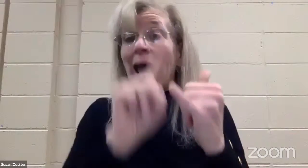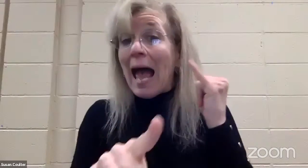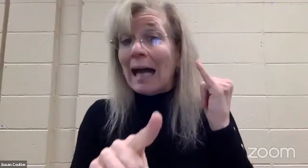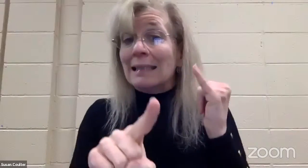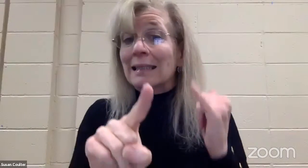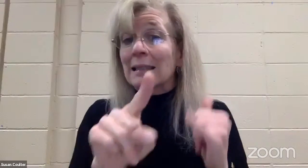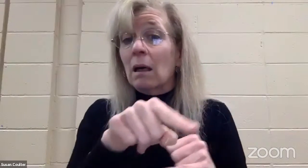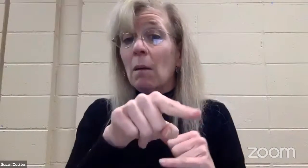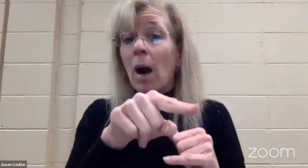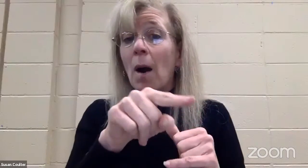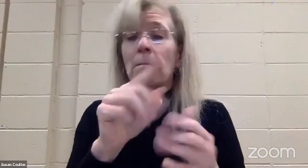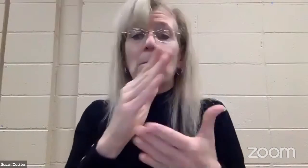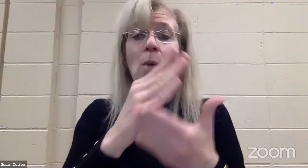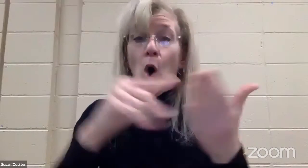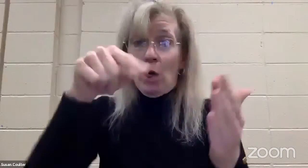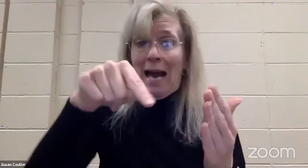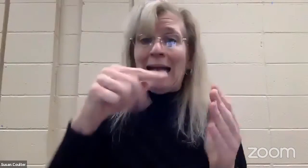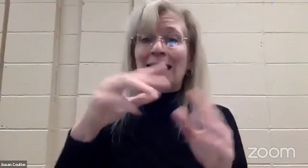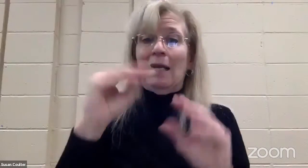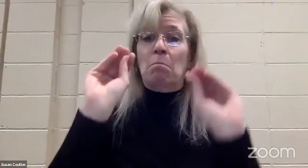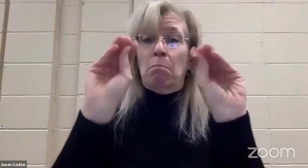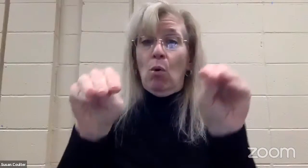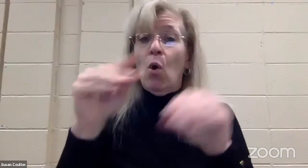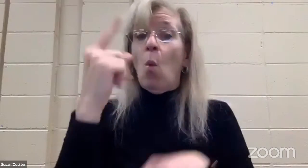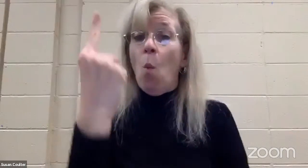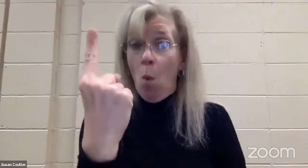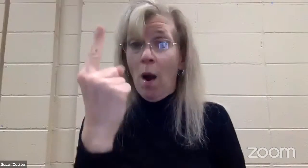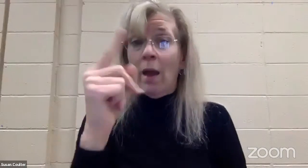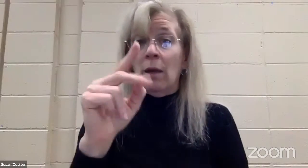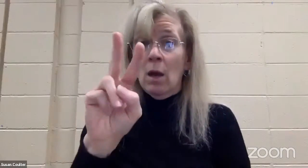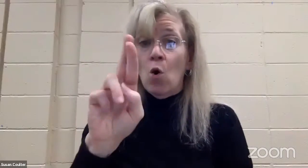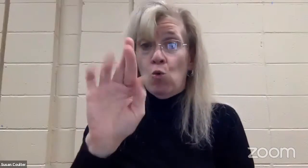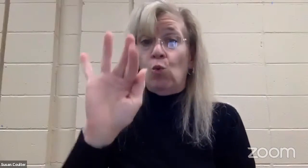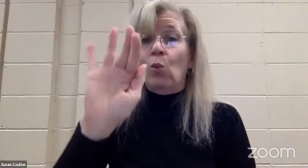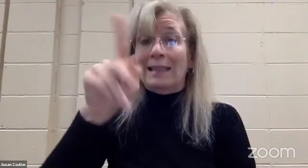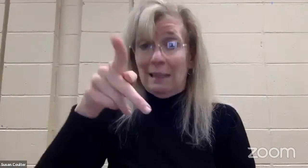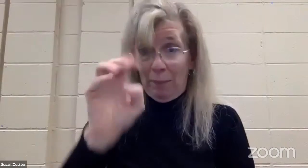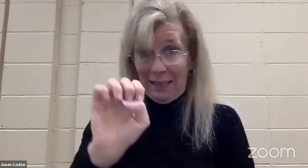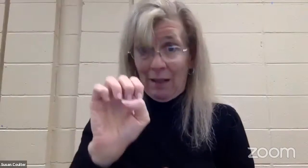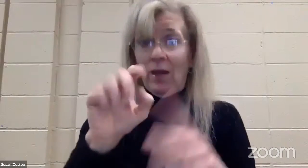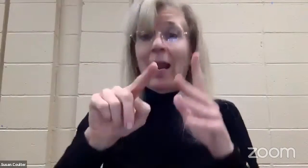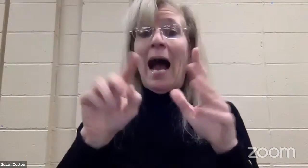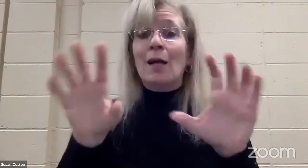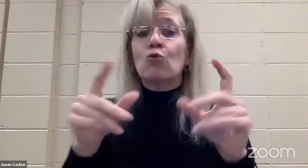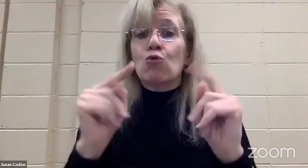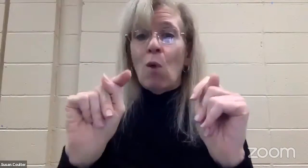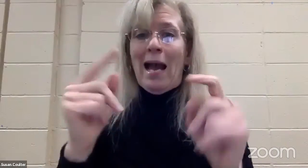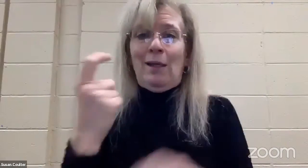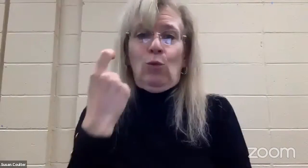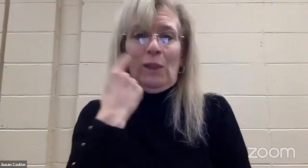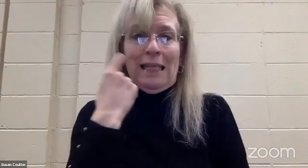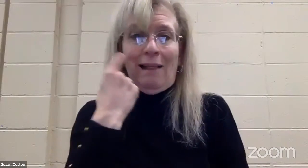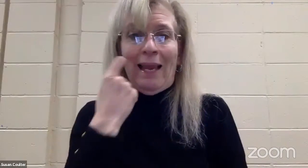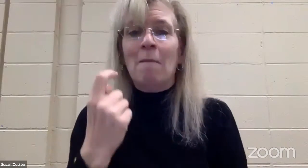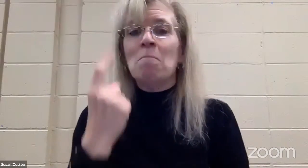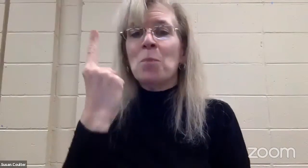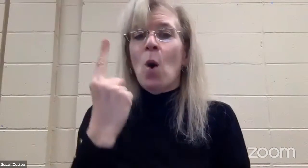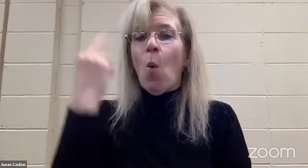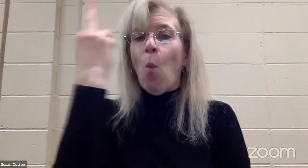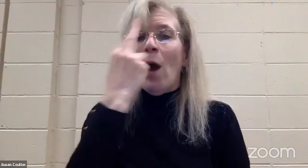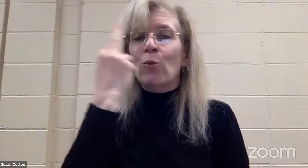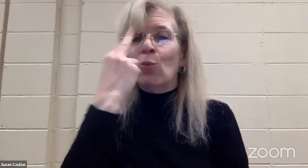The last part, I did put one recipe that I tried